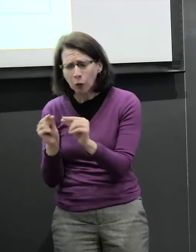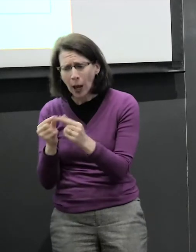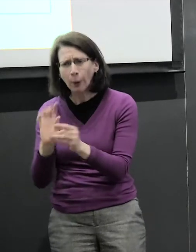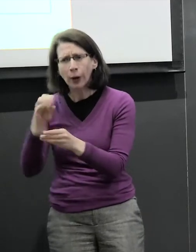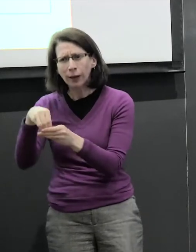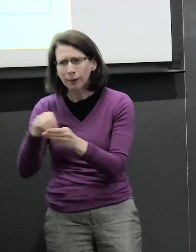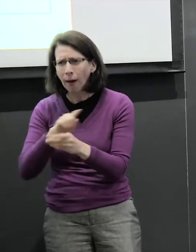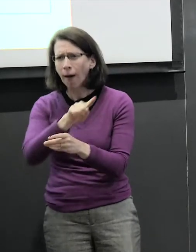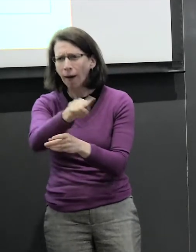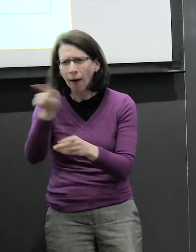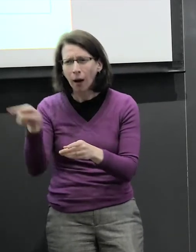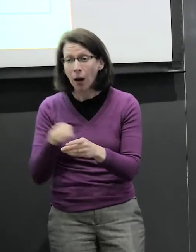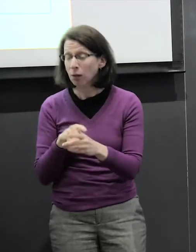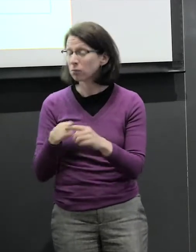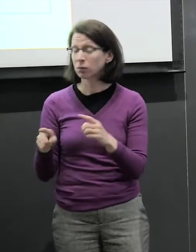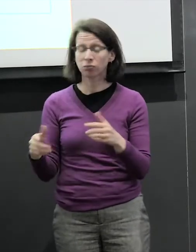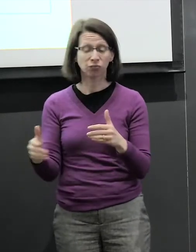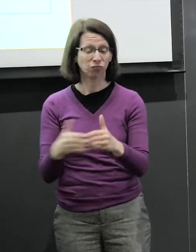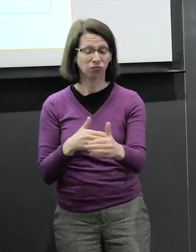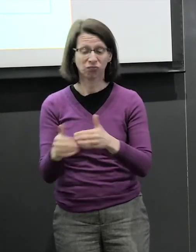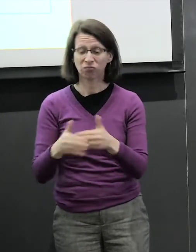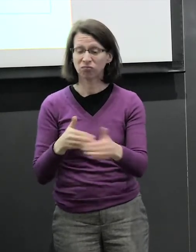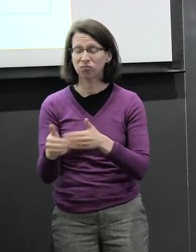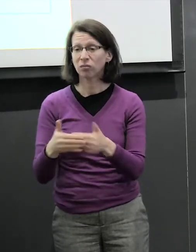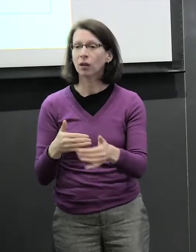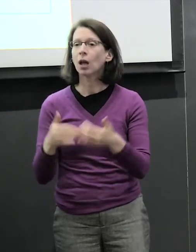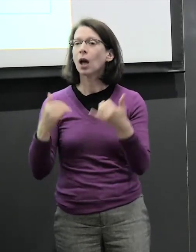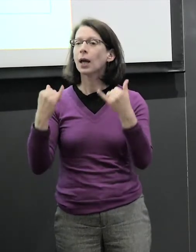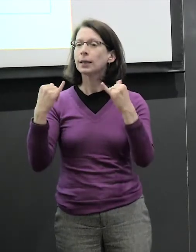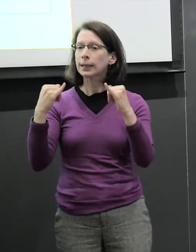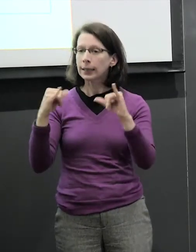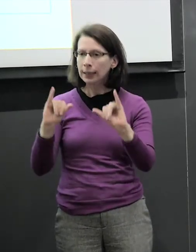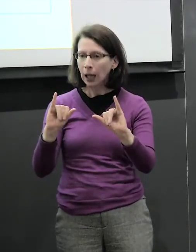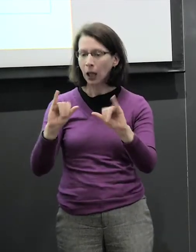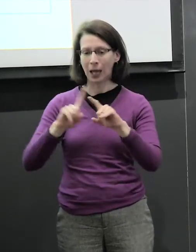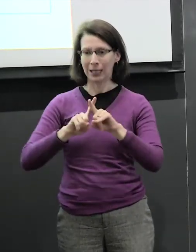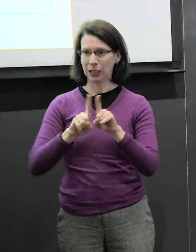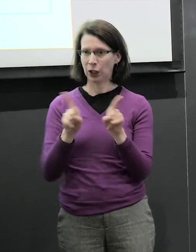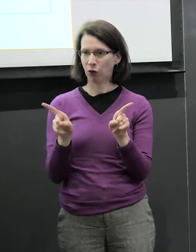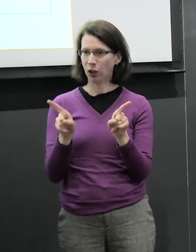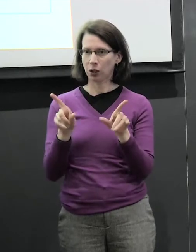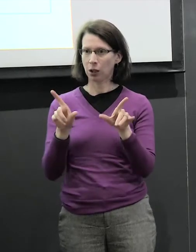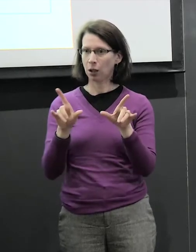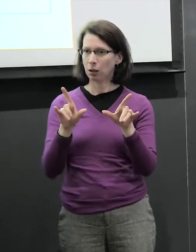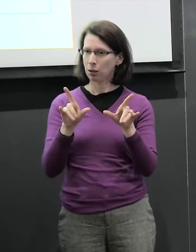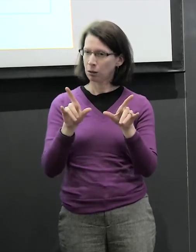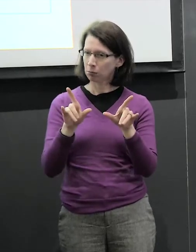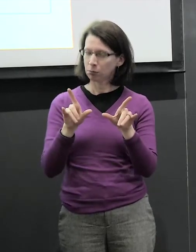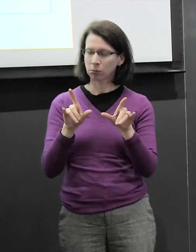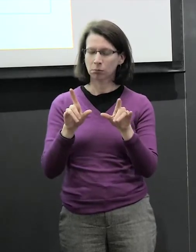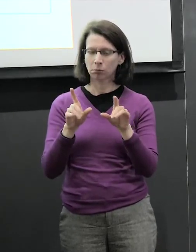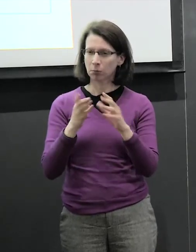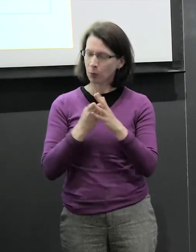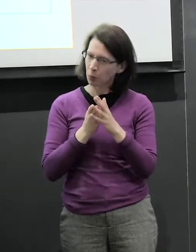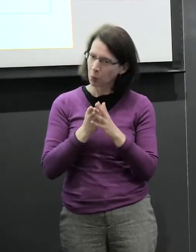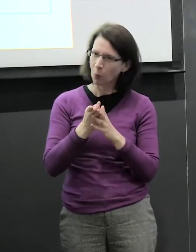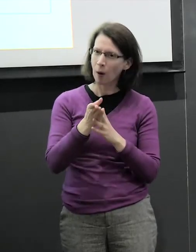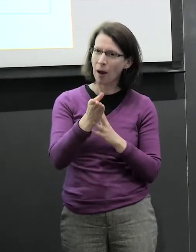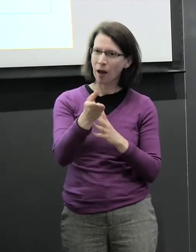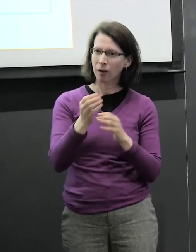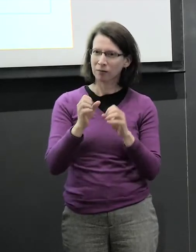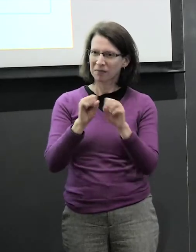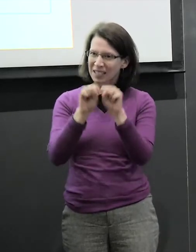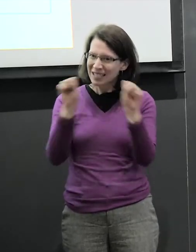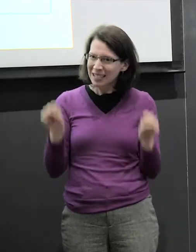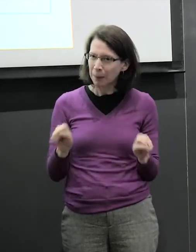this, there remain systematic differences between sign with